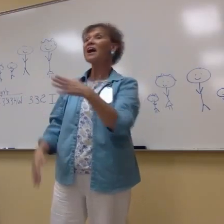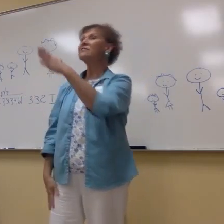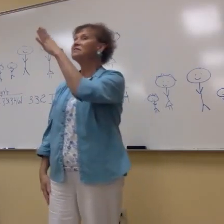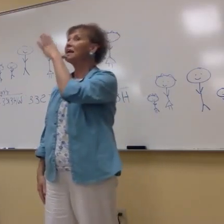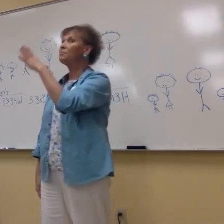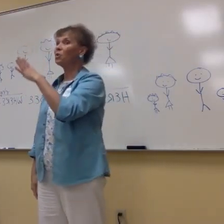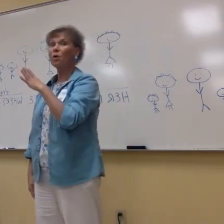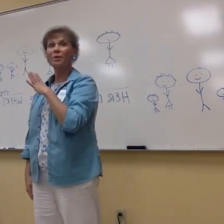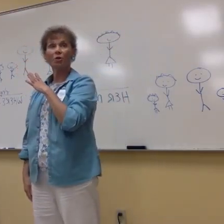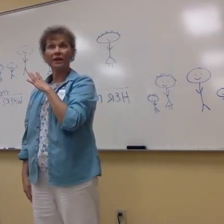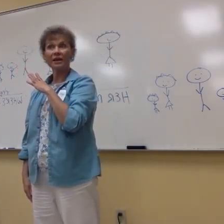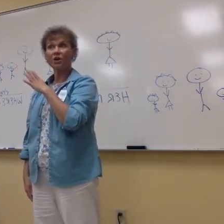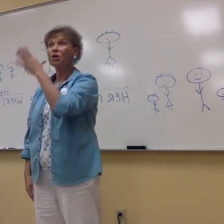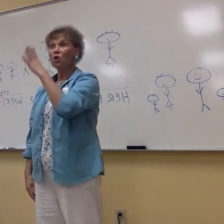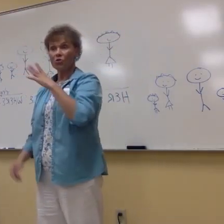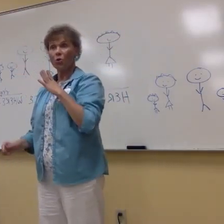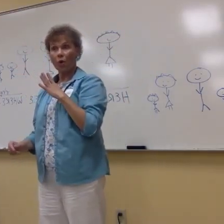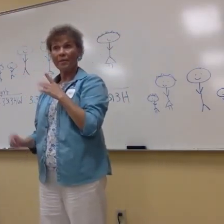about something that they own, something that they have.